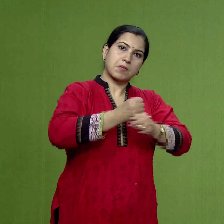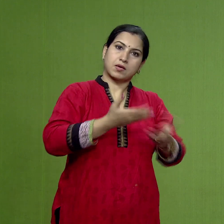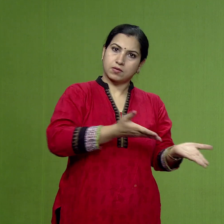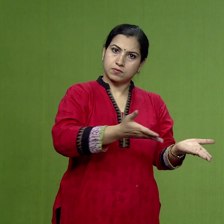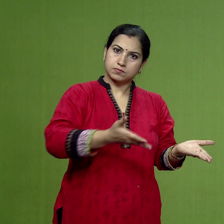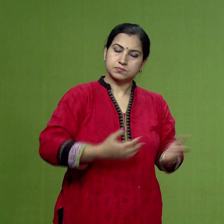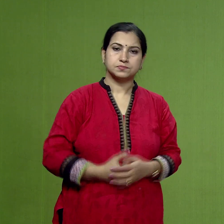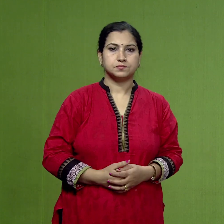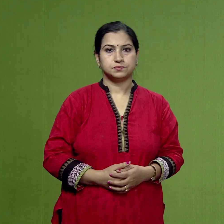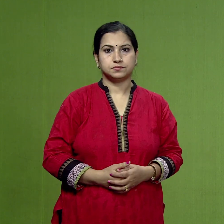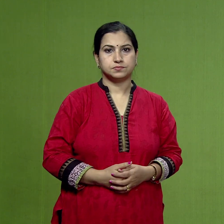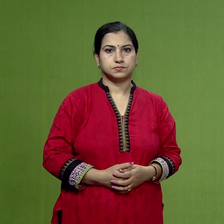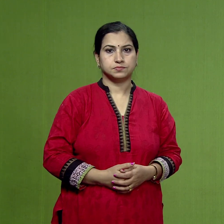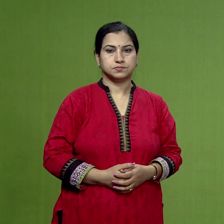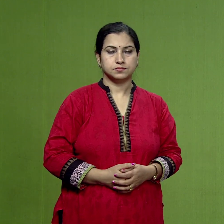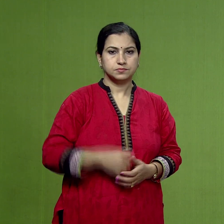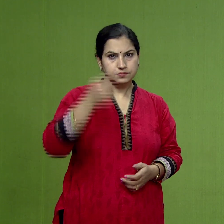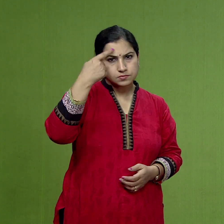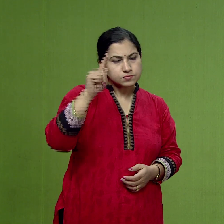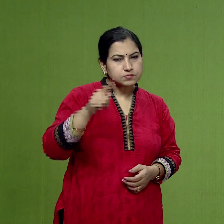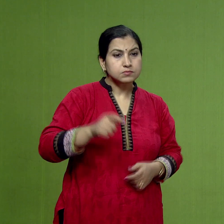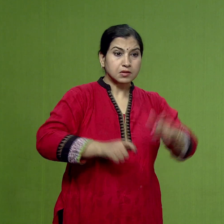For producing and developing all such facilities